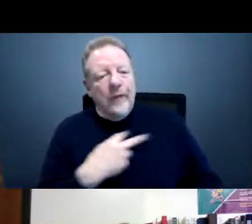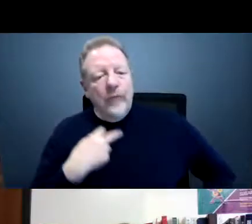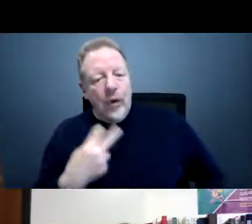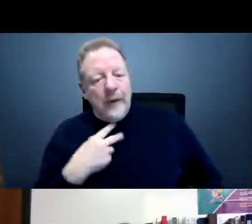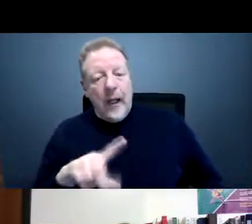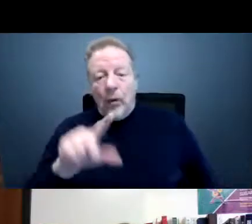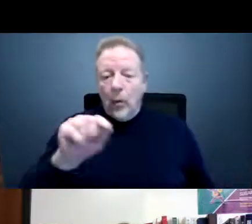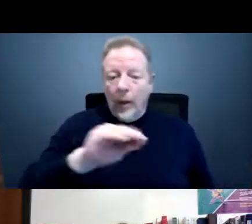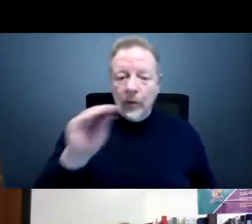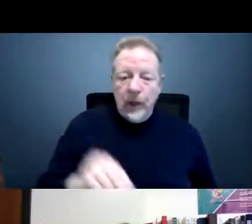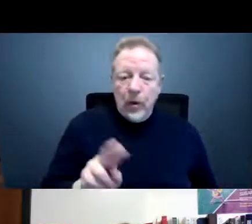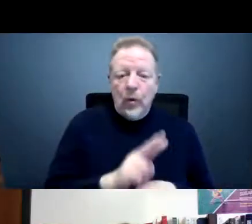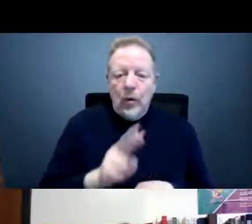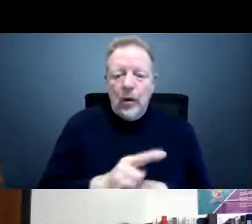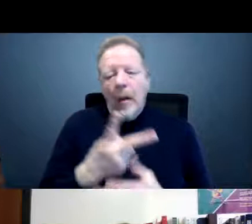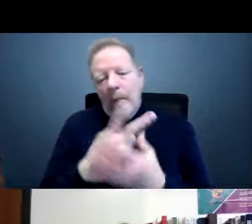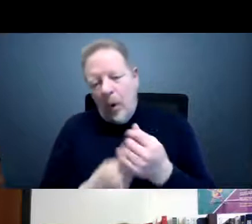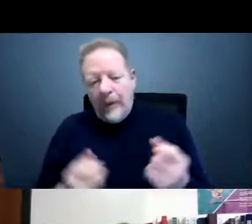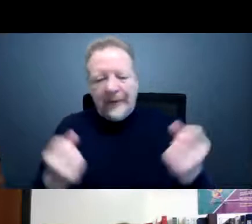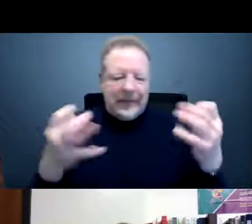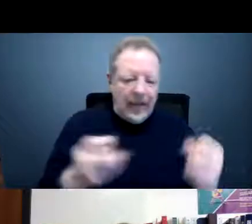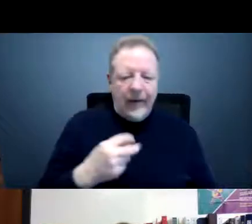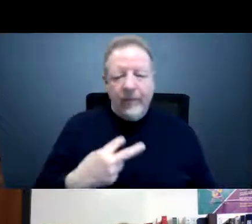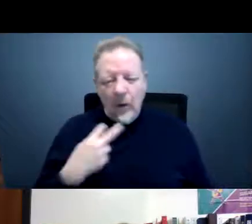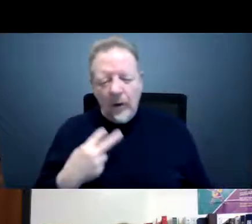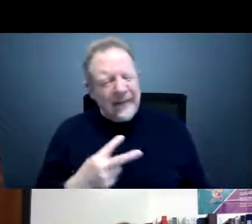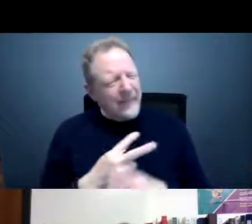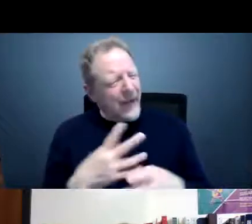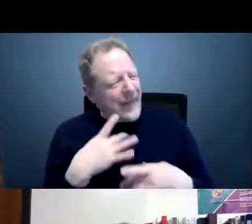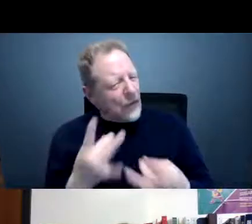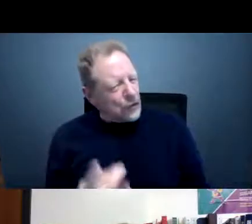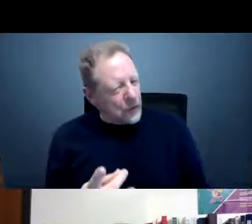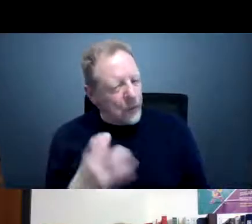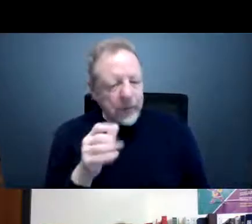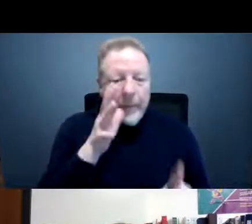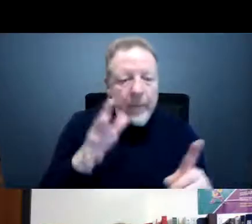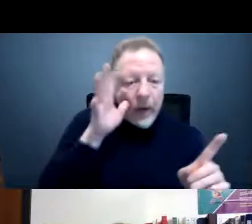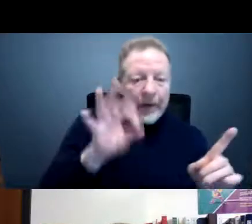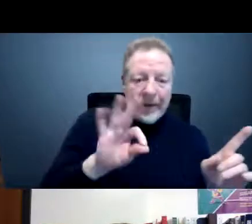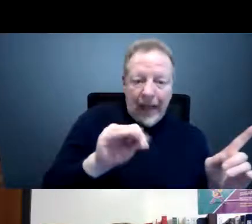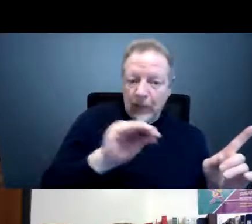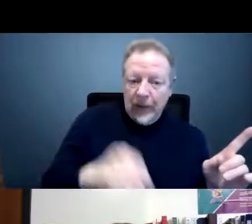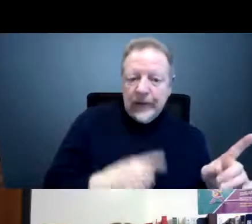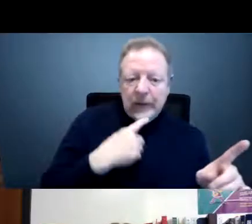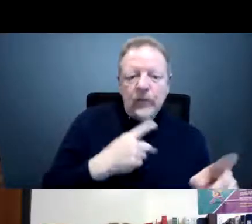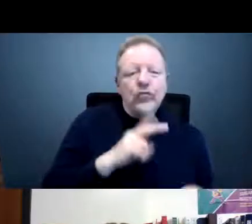a combination of sign and voice, which was very interesting because the parents, 90% said it's really important to them.